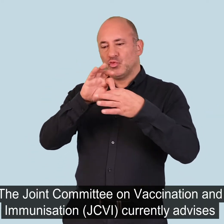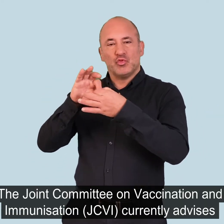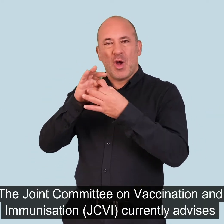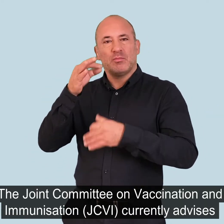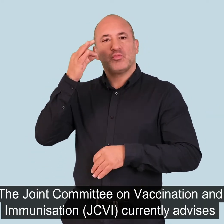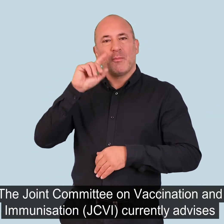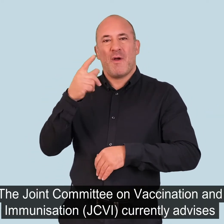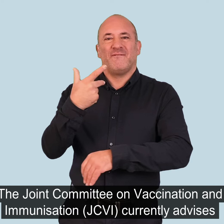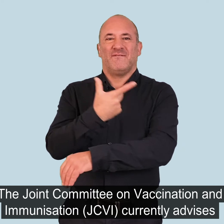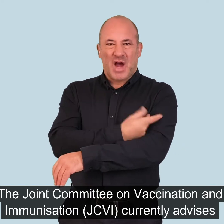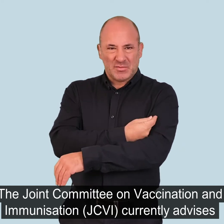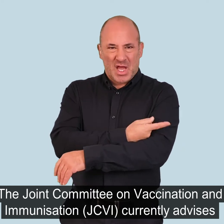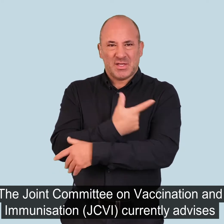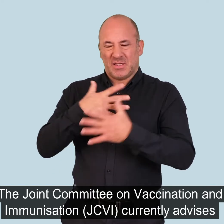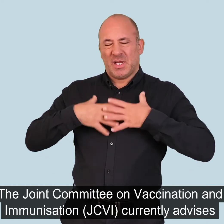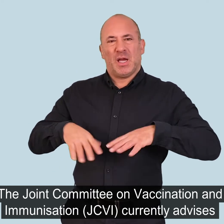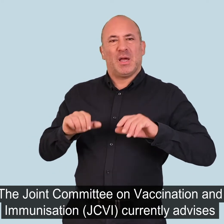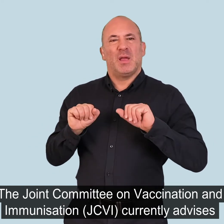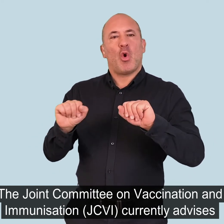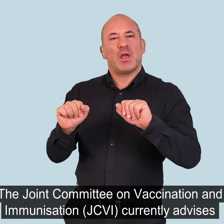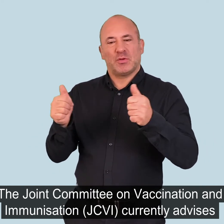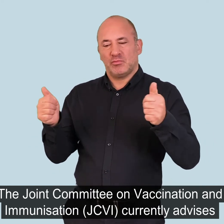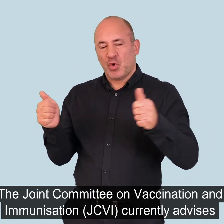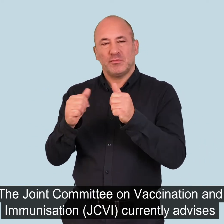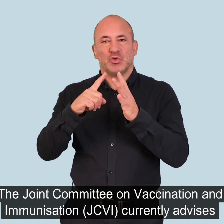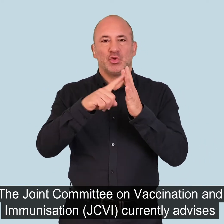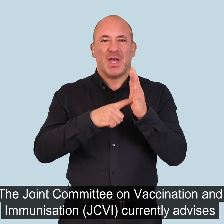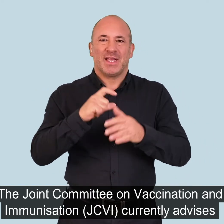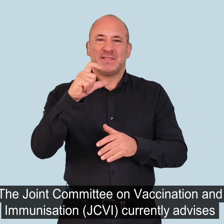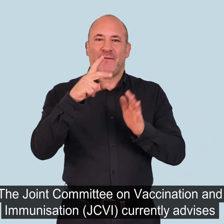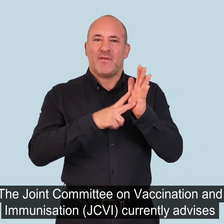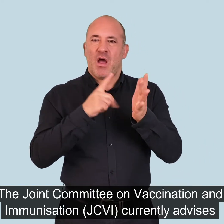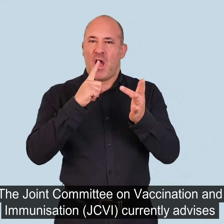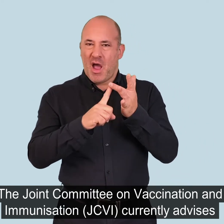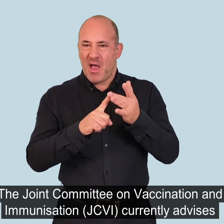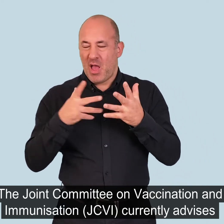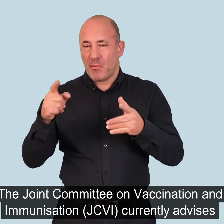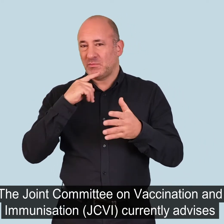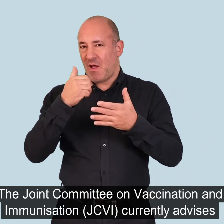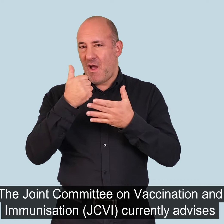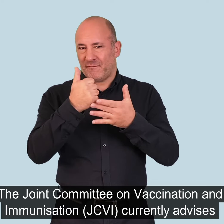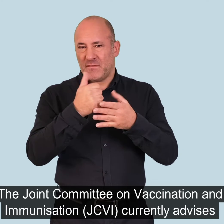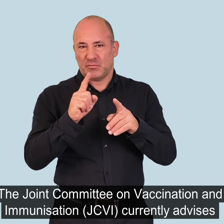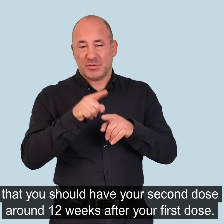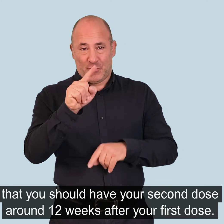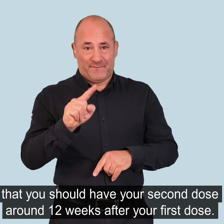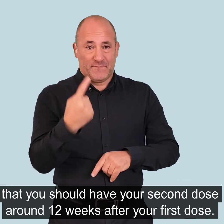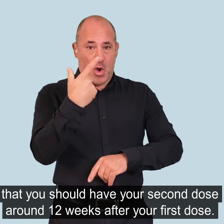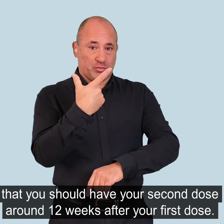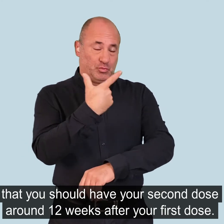The Joint Committee on Vaccination and Immunisation, JCVI, currently advises that you should have your